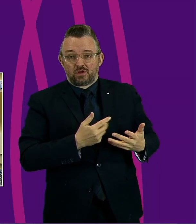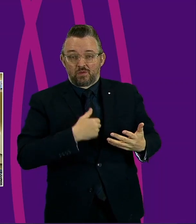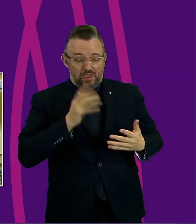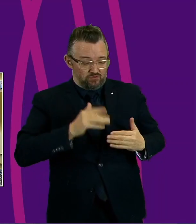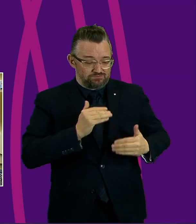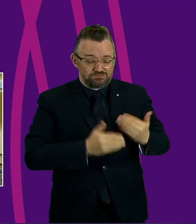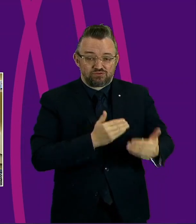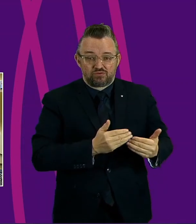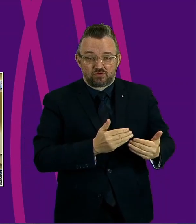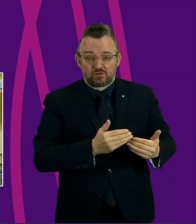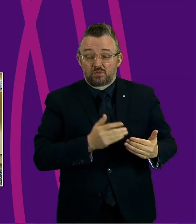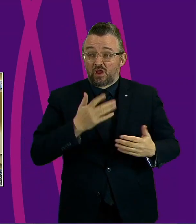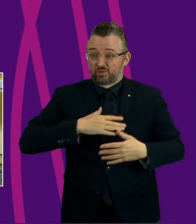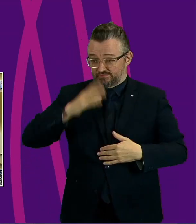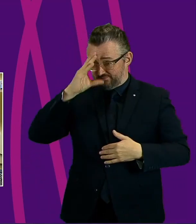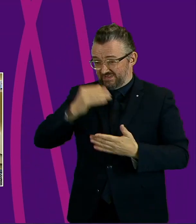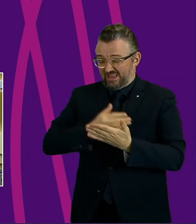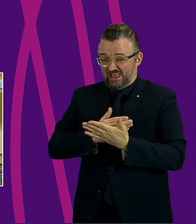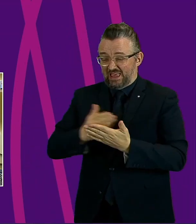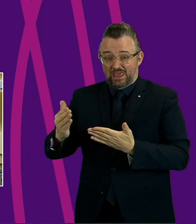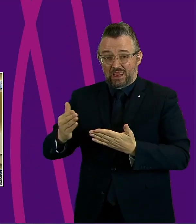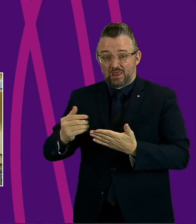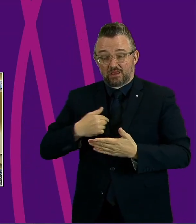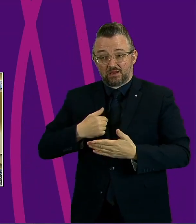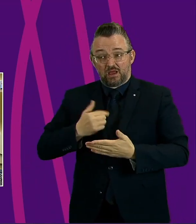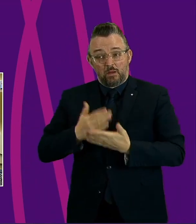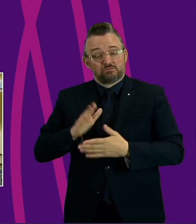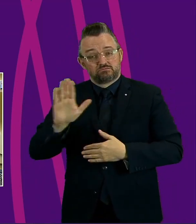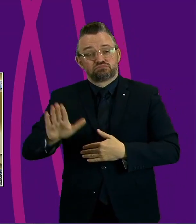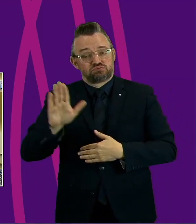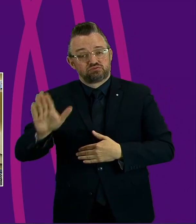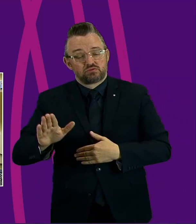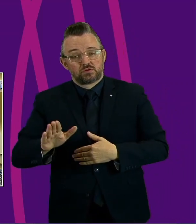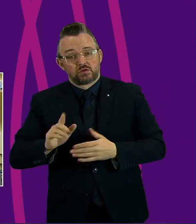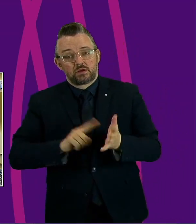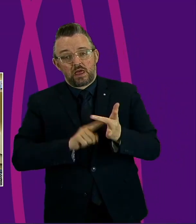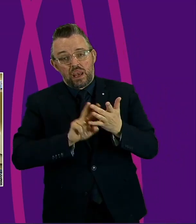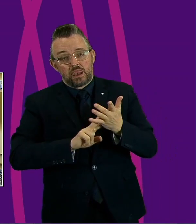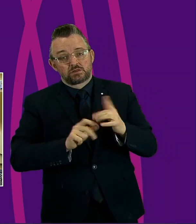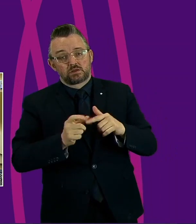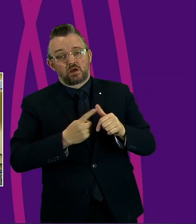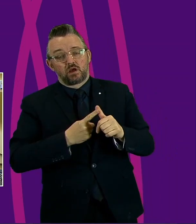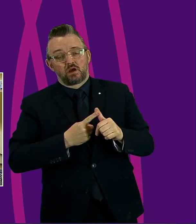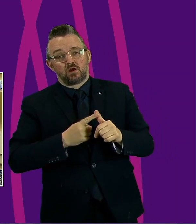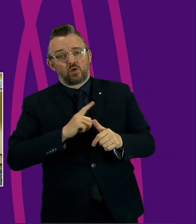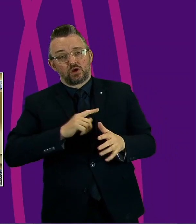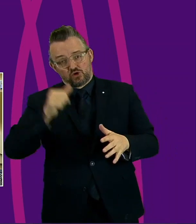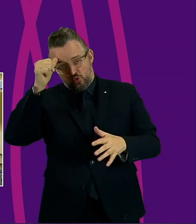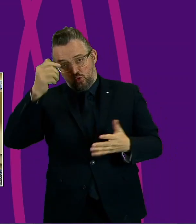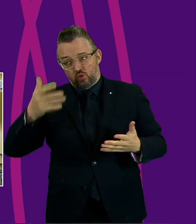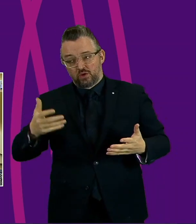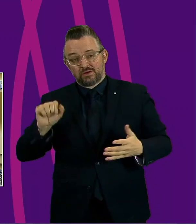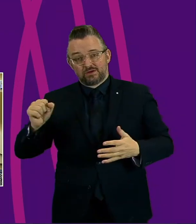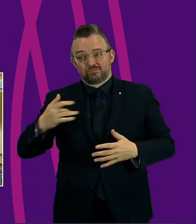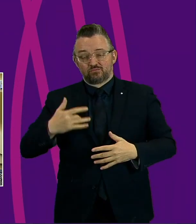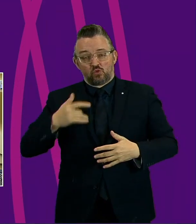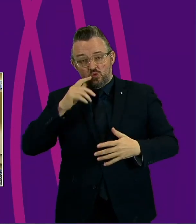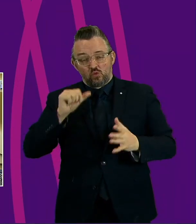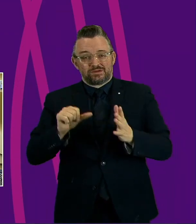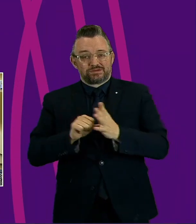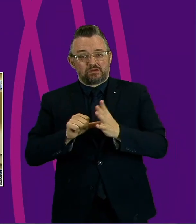be clear, and my sympathies are with Linda, because I understand how difficult this will be for her and many others who are in a